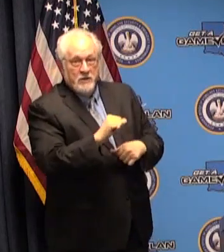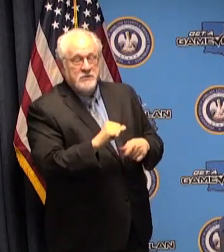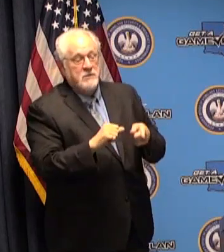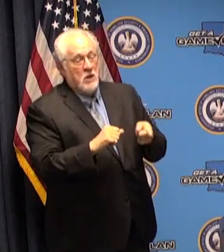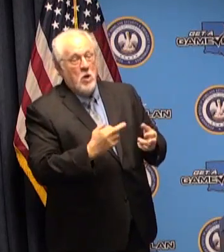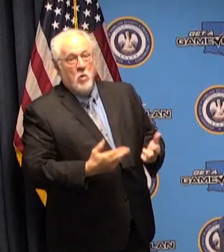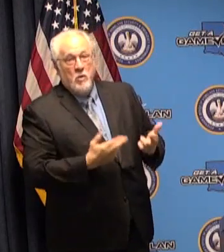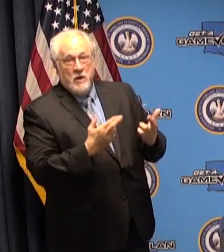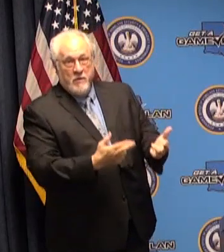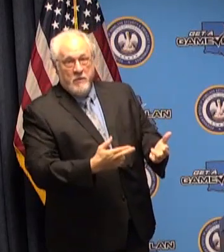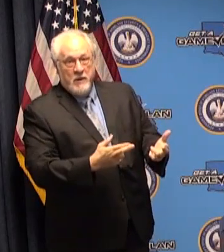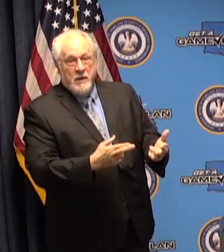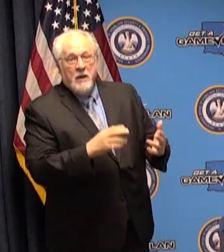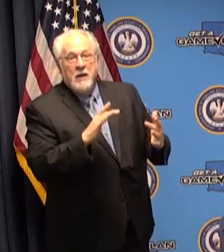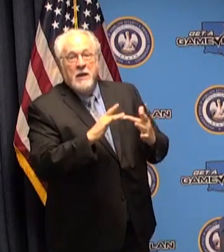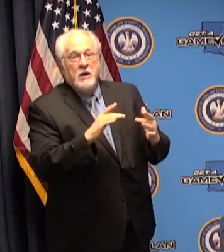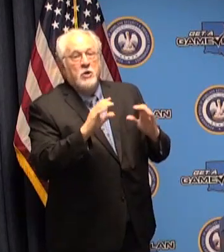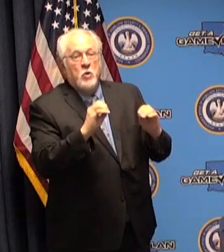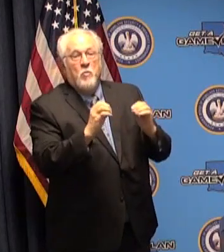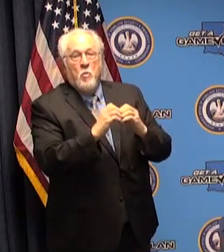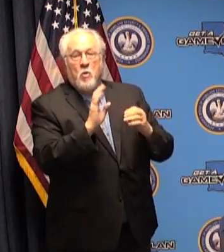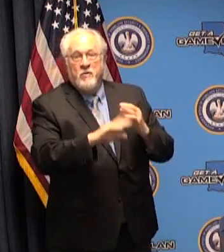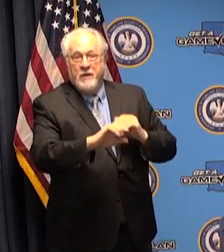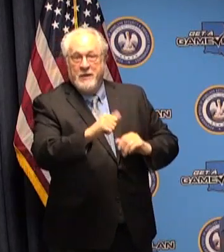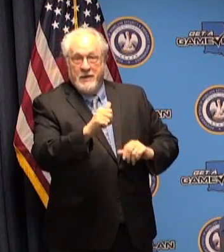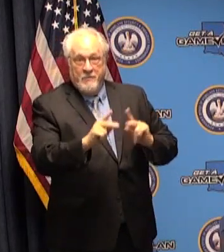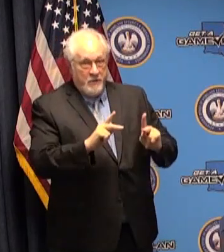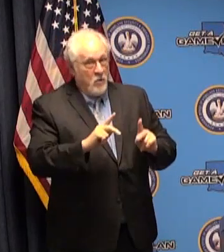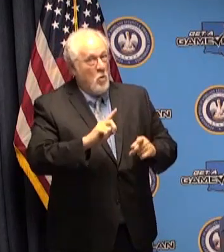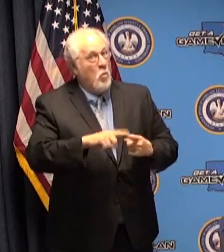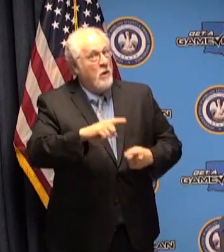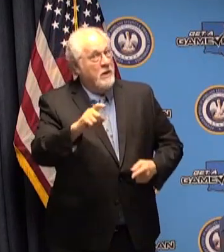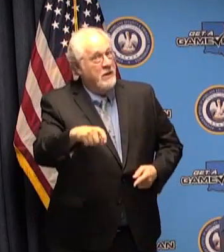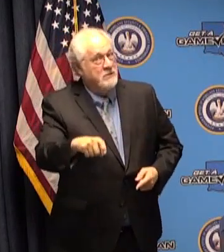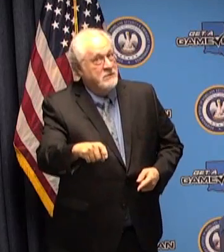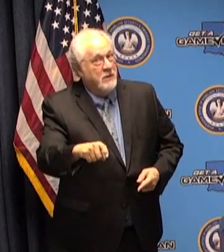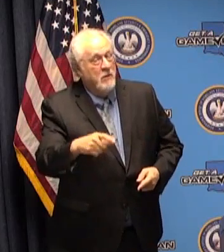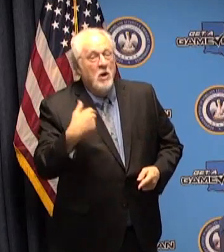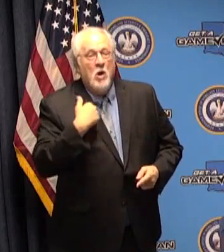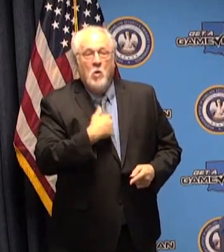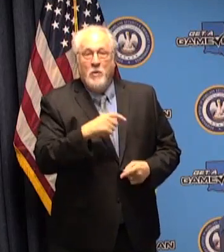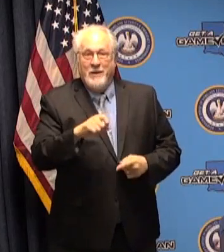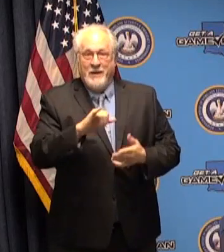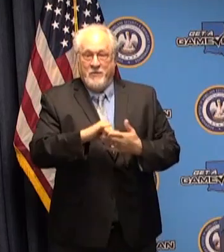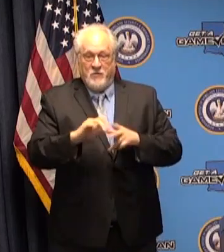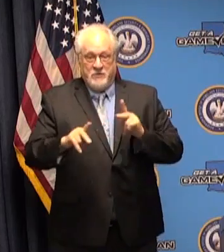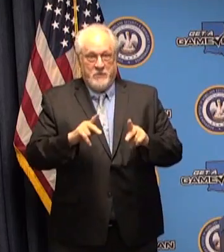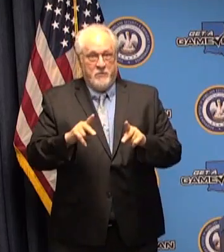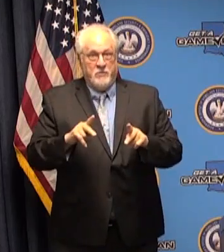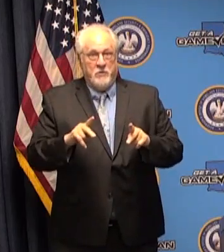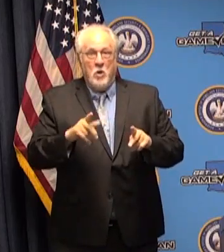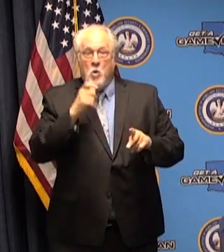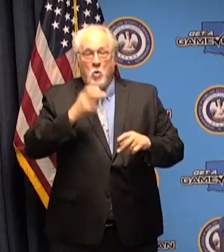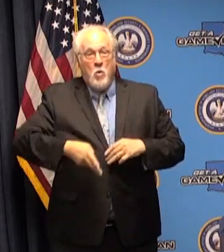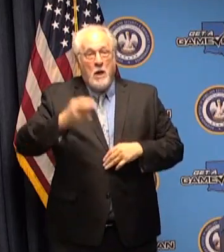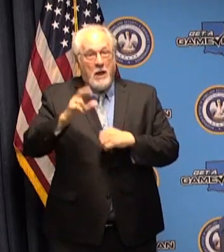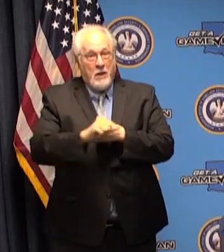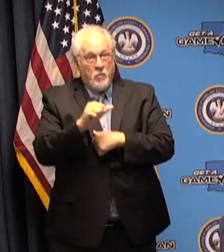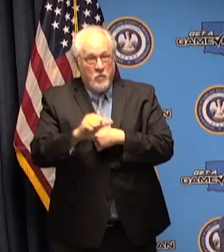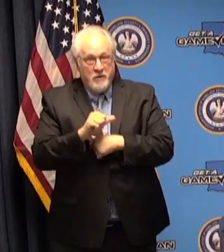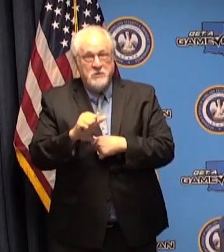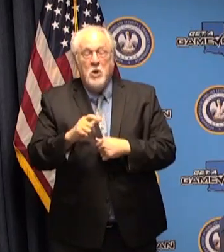CDC is recommending contact with no more than 10 people, and that's only when necessary. We really need those individuals who are in high